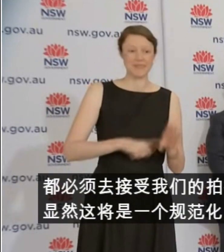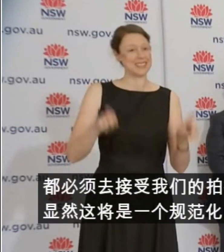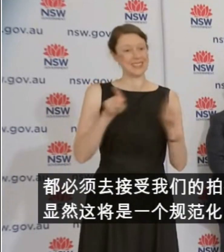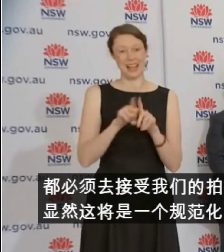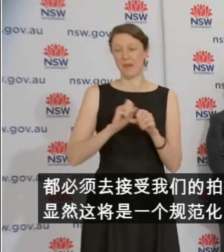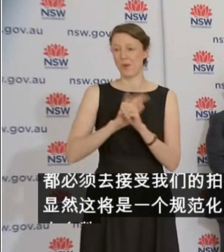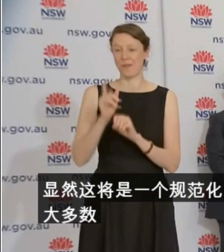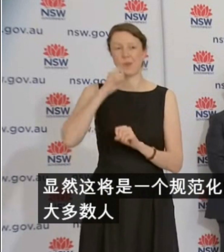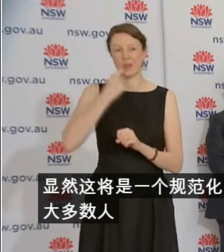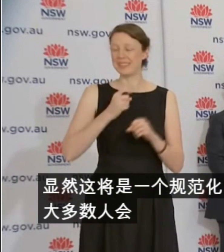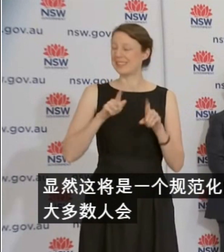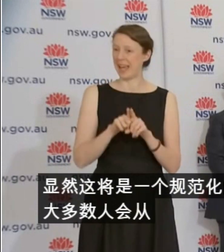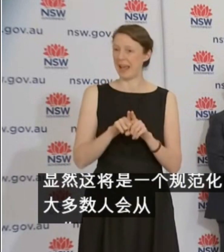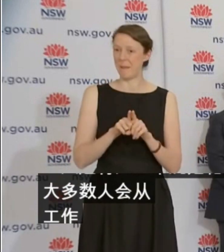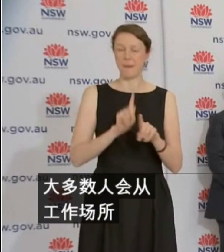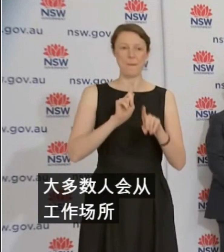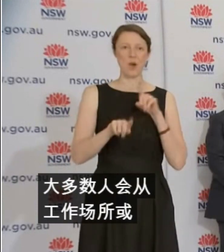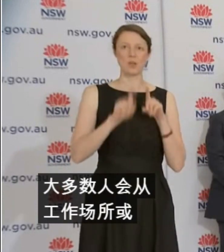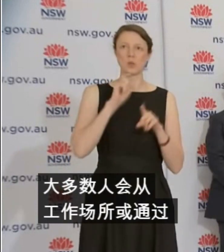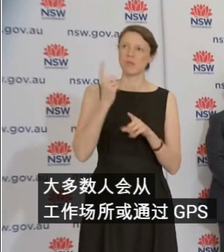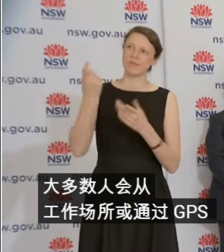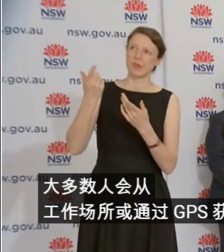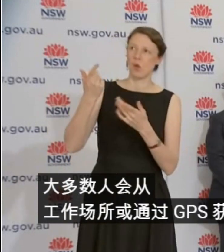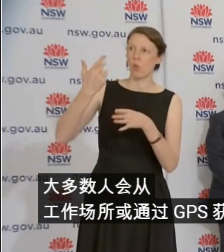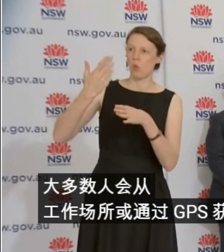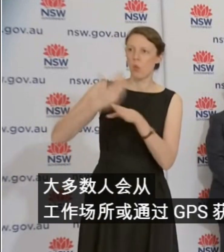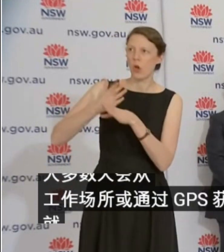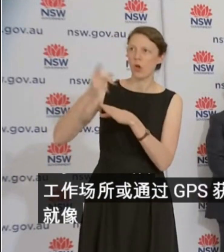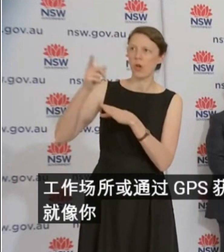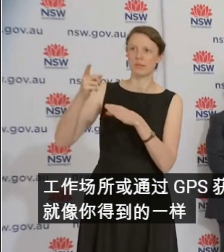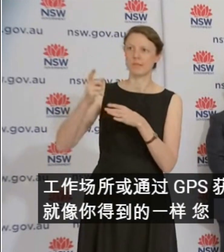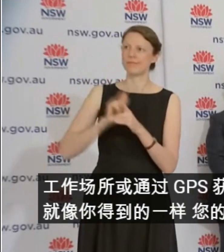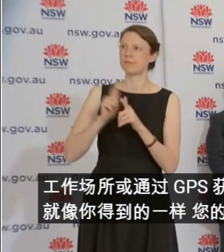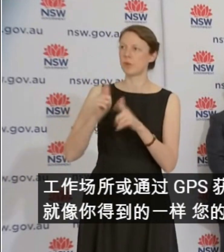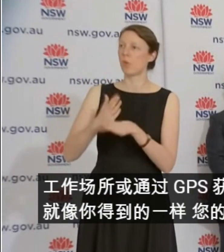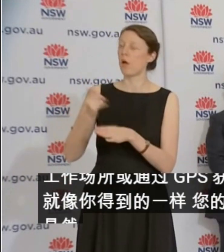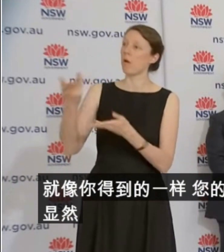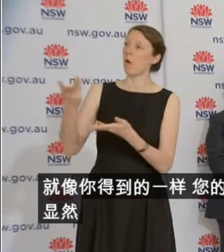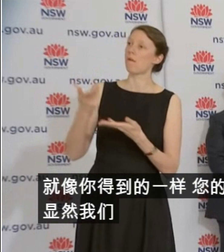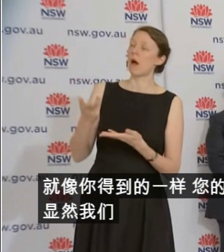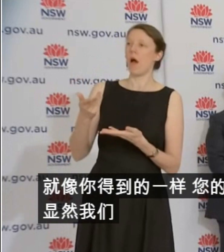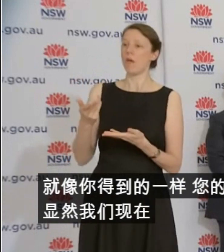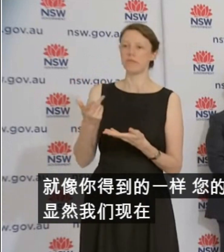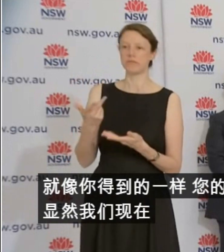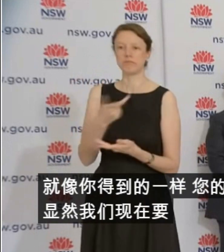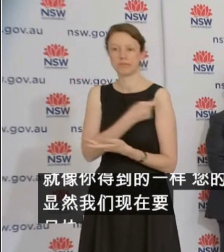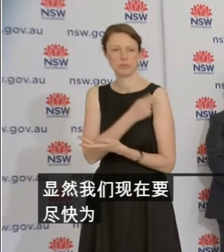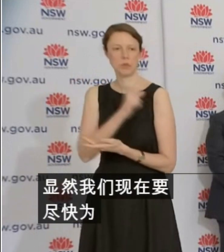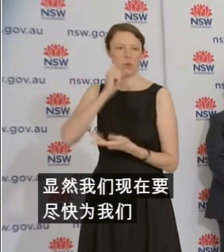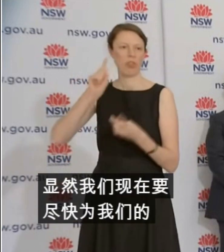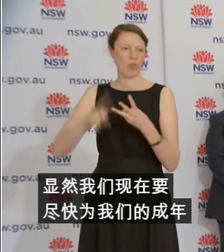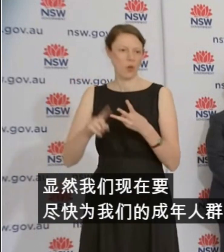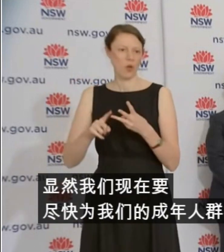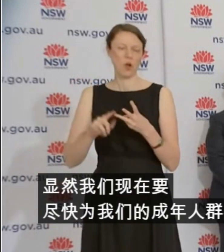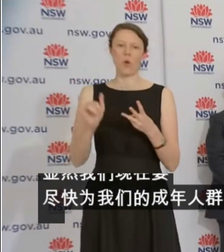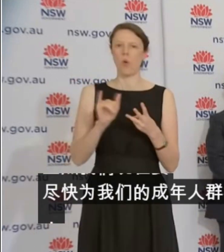it'll be a normalised process. Most people will get it from their workplace or through GPs, much in the same way you get your flu shot. But obviously it's a race for us now to vaccinate